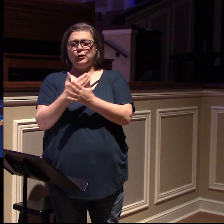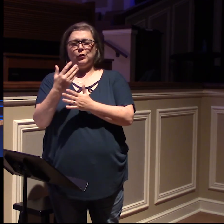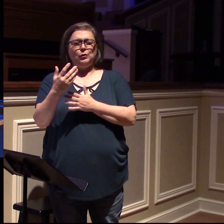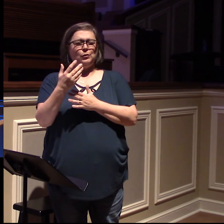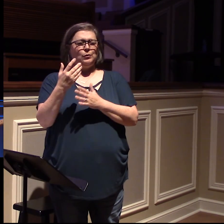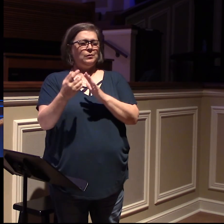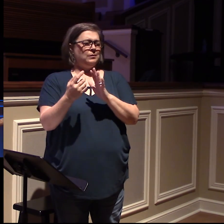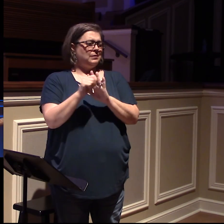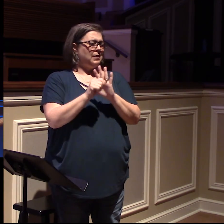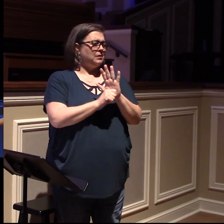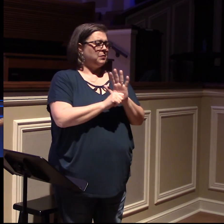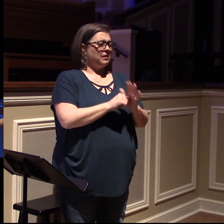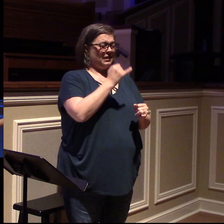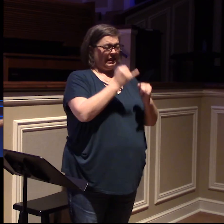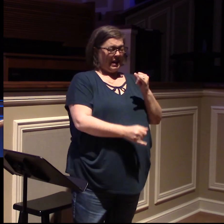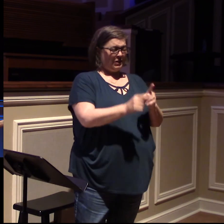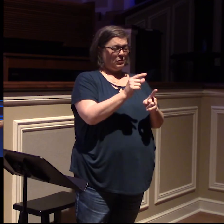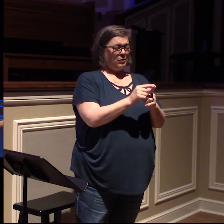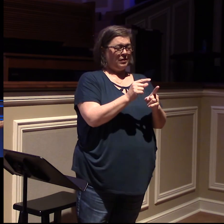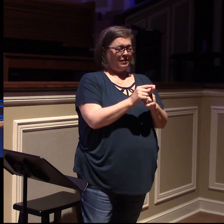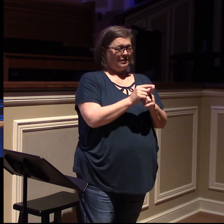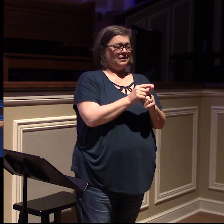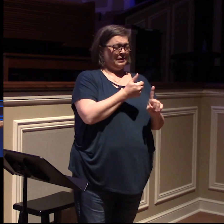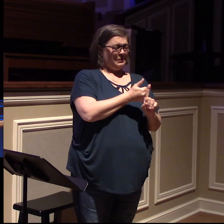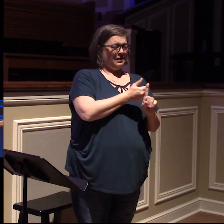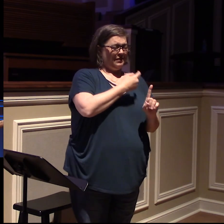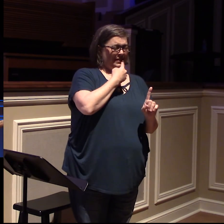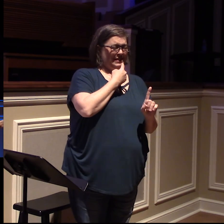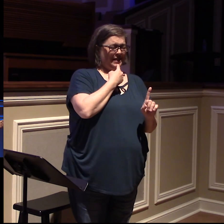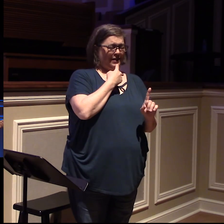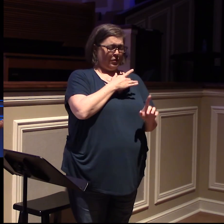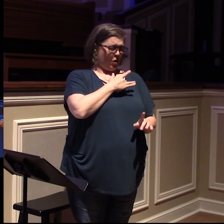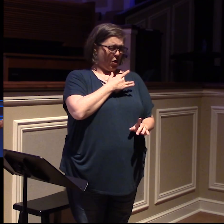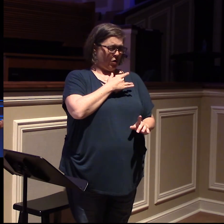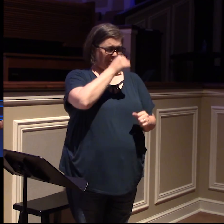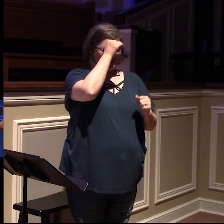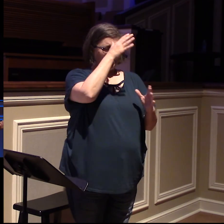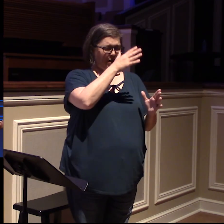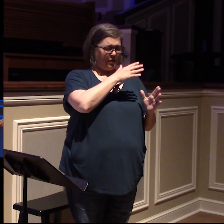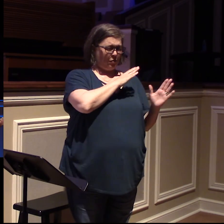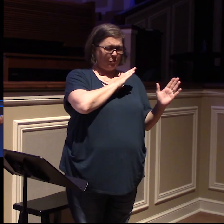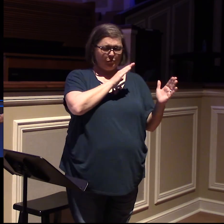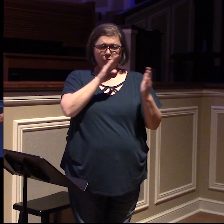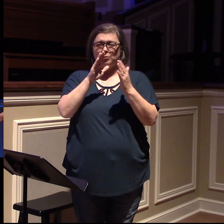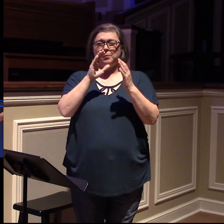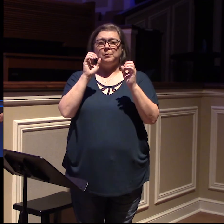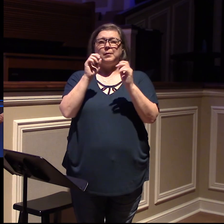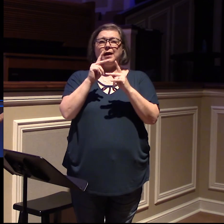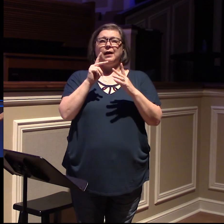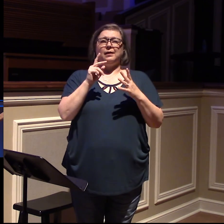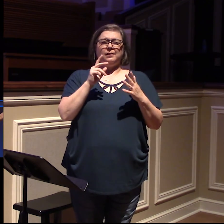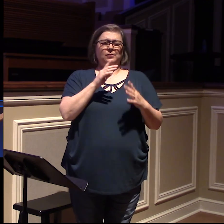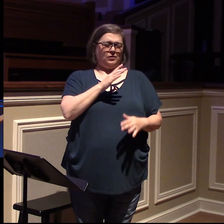Jesus came, the last word is that the hearts of the fathers will turn to the children. It's a revival in the family.